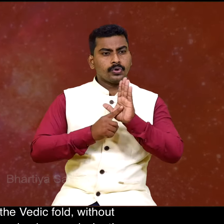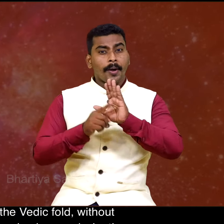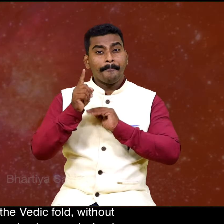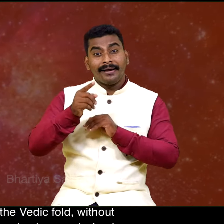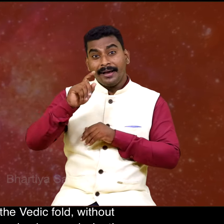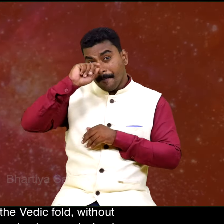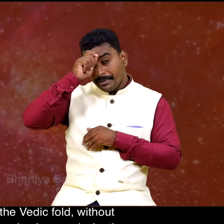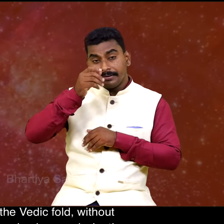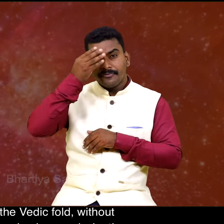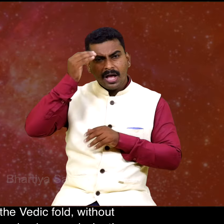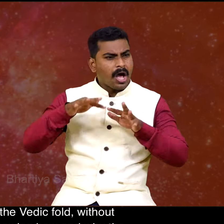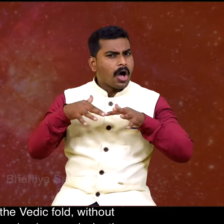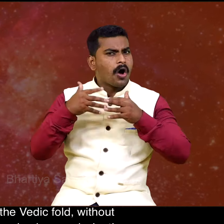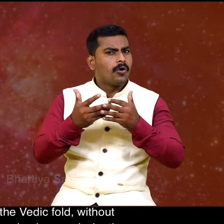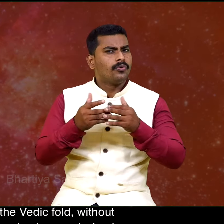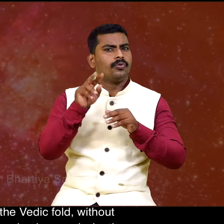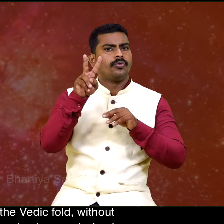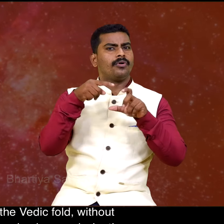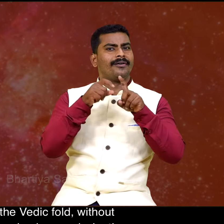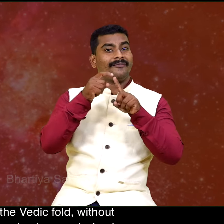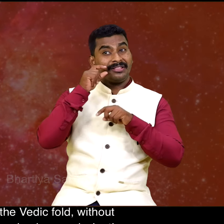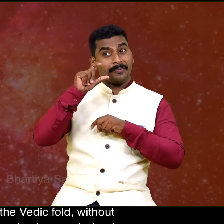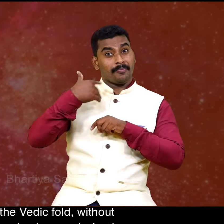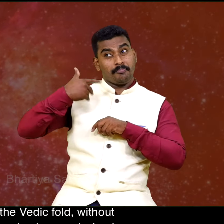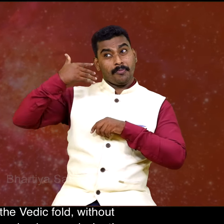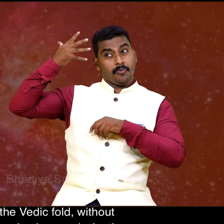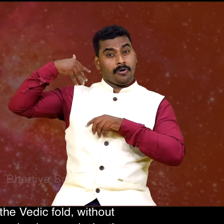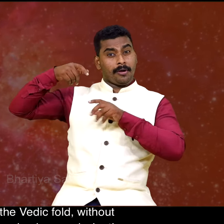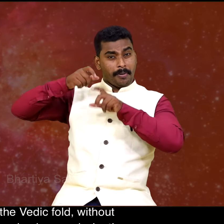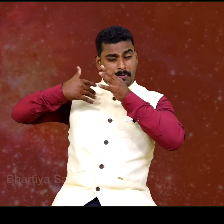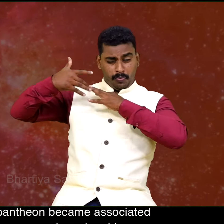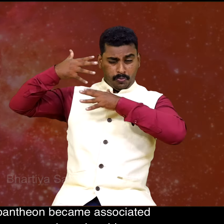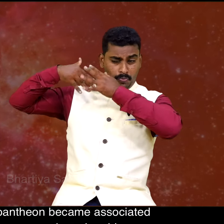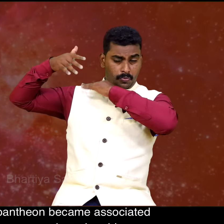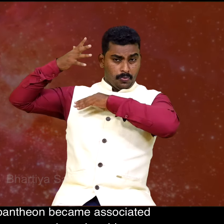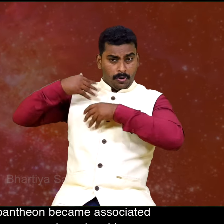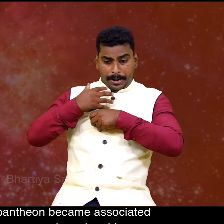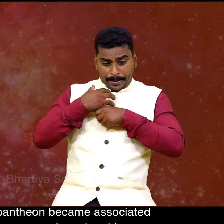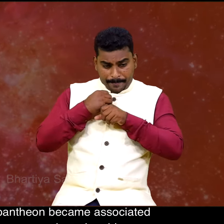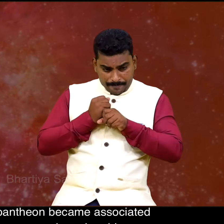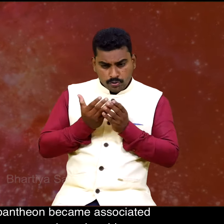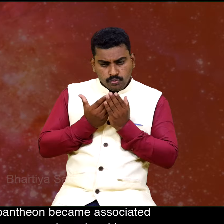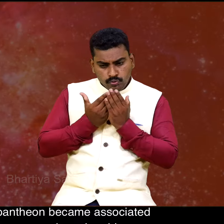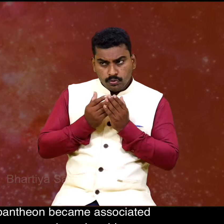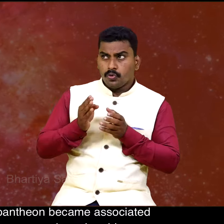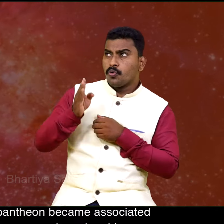without knowing how and why the Vedic pantheon became associated